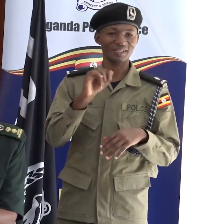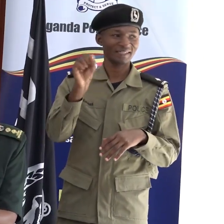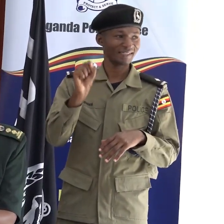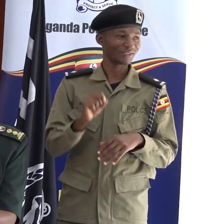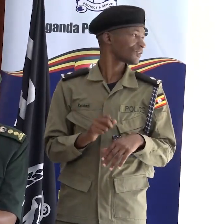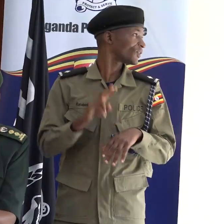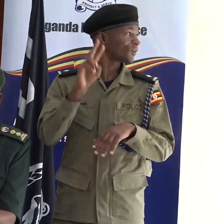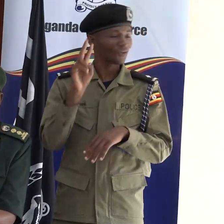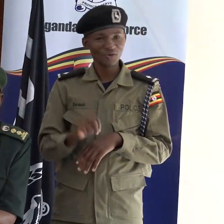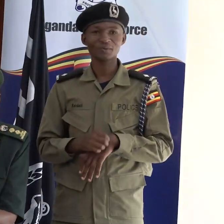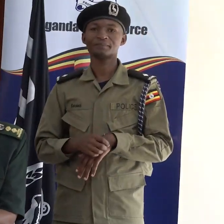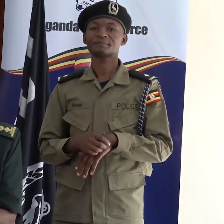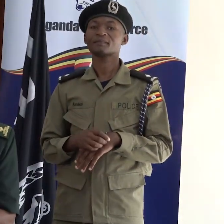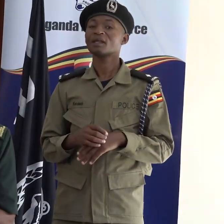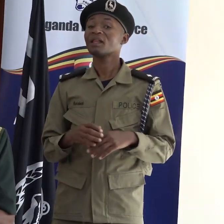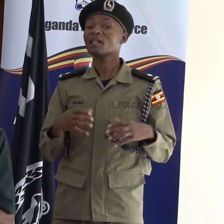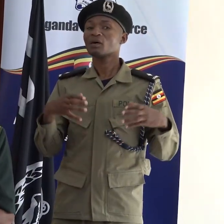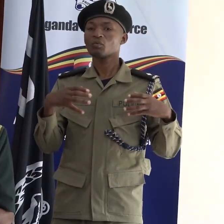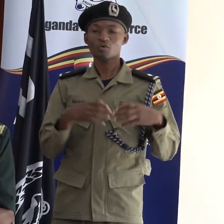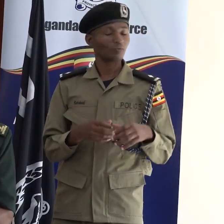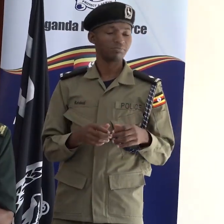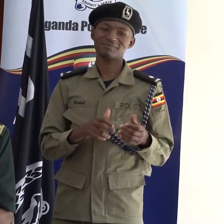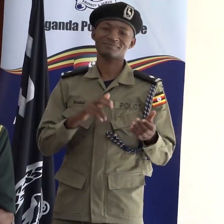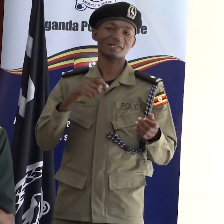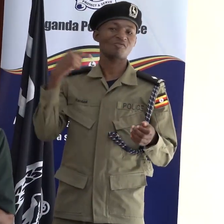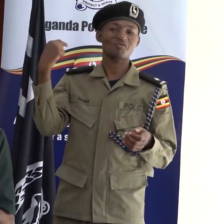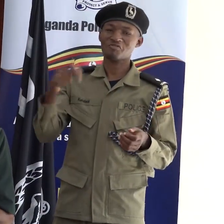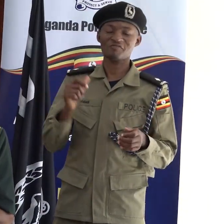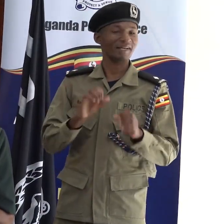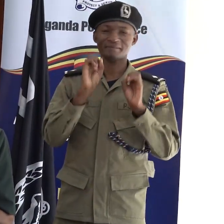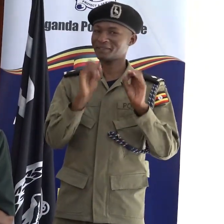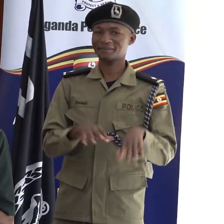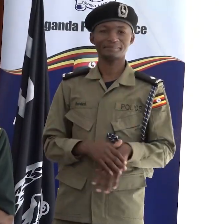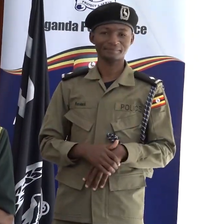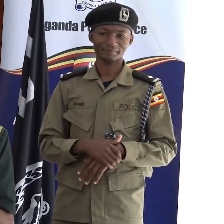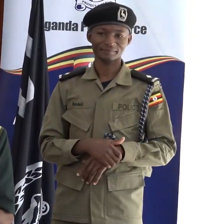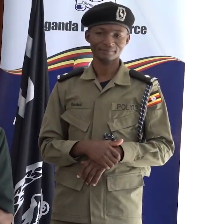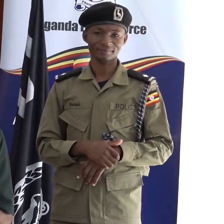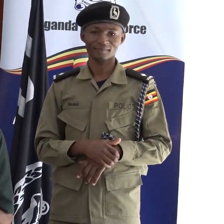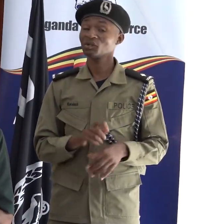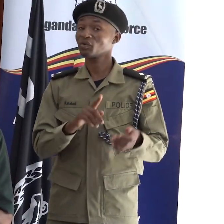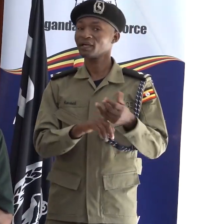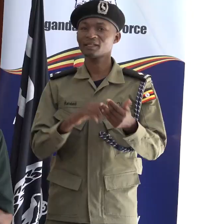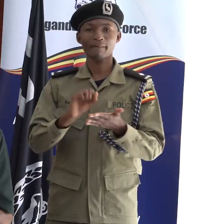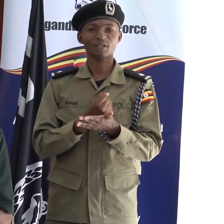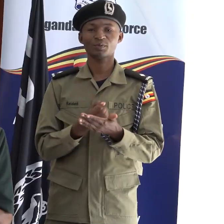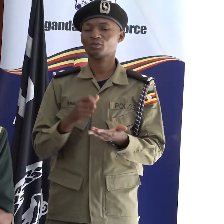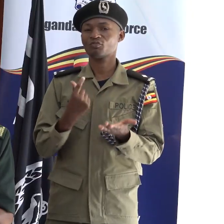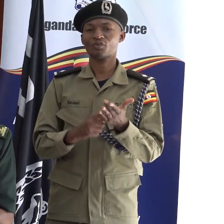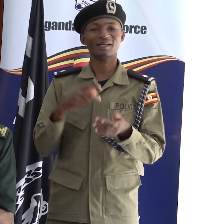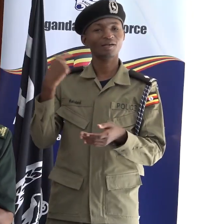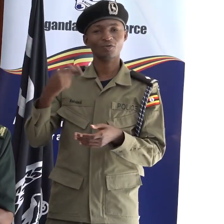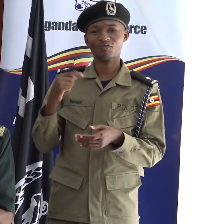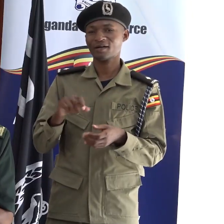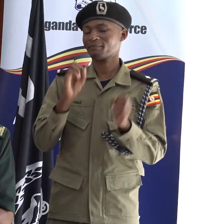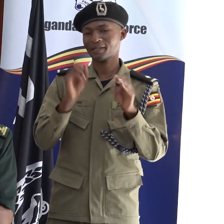category will not be eligible for a passport of Uganda. This has